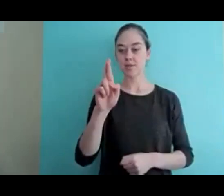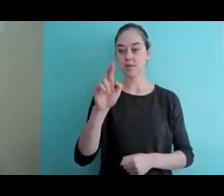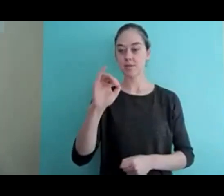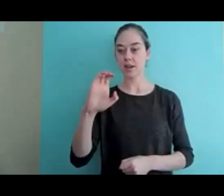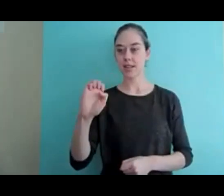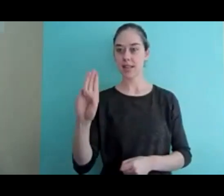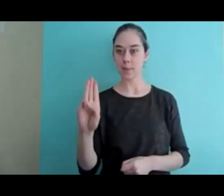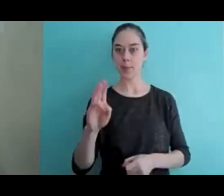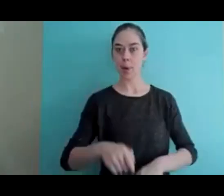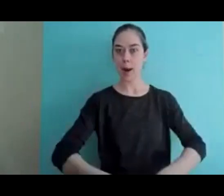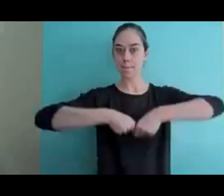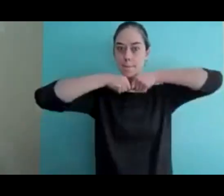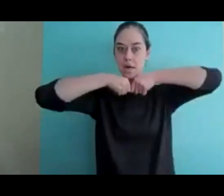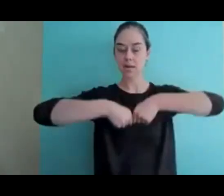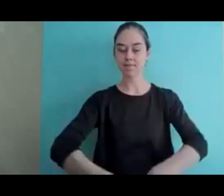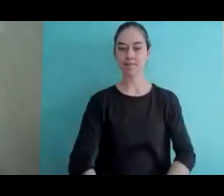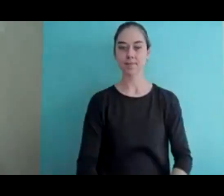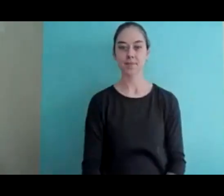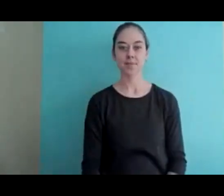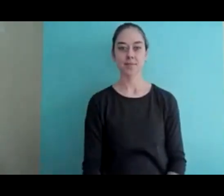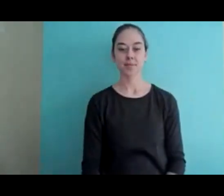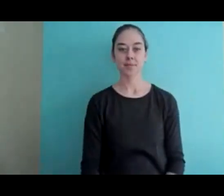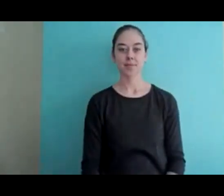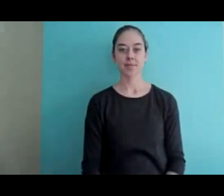Ready? Go.